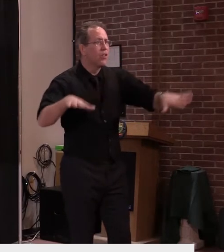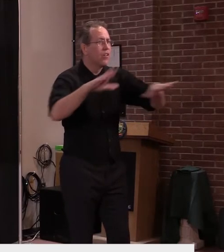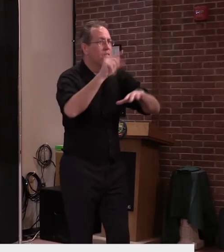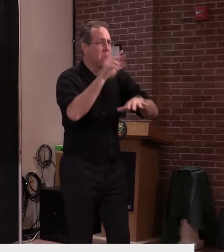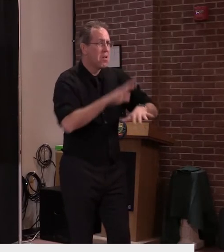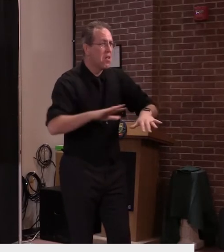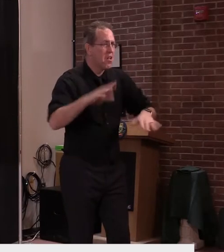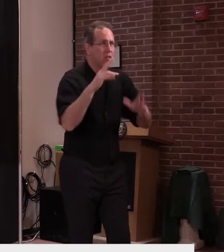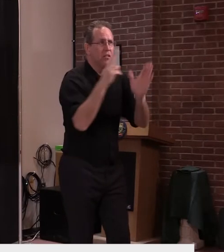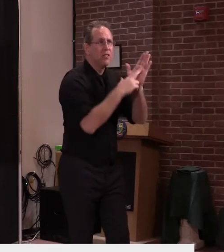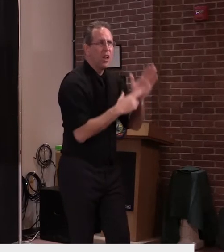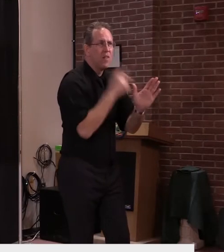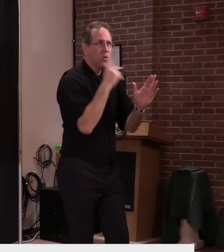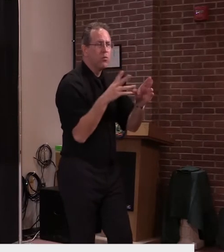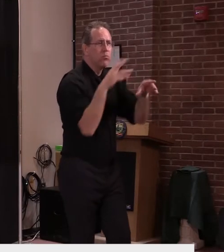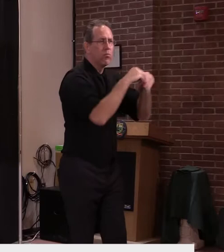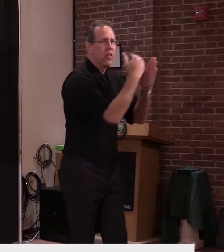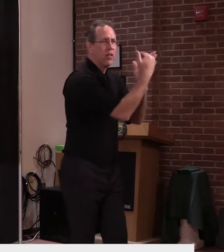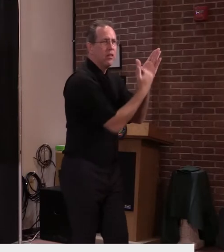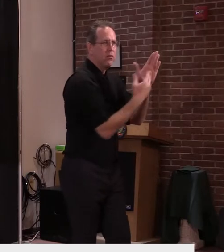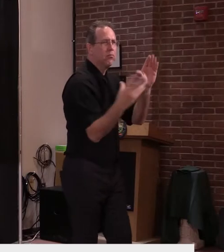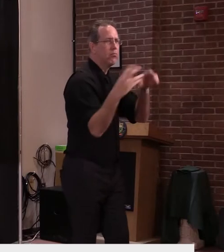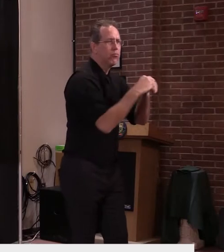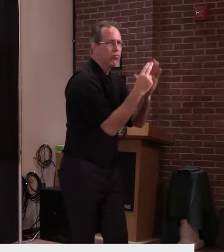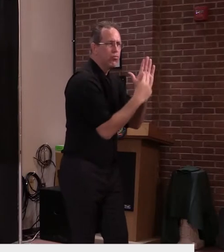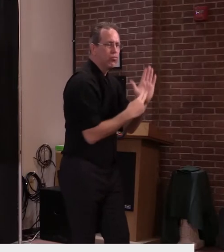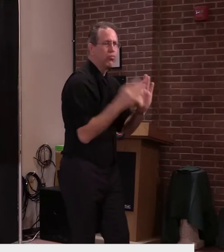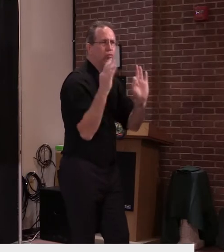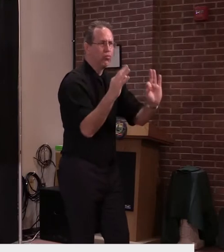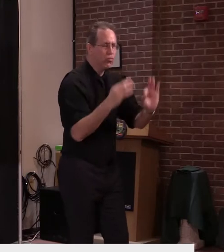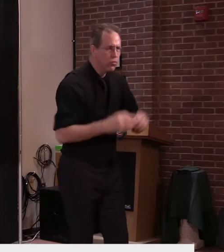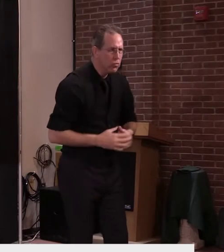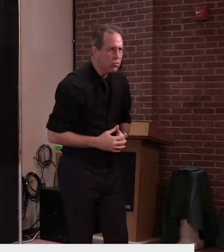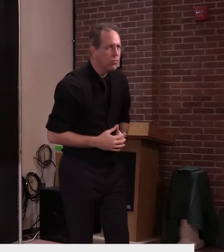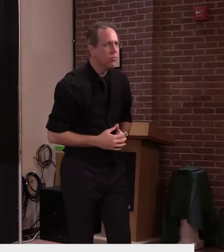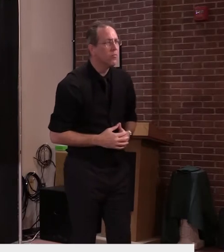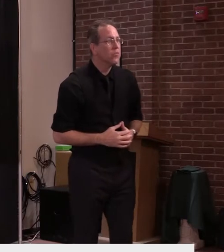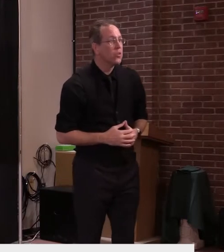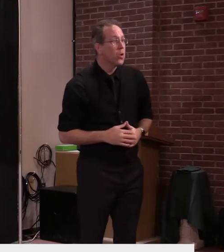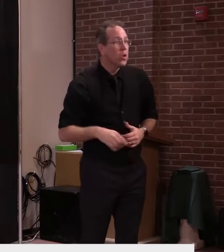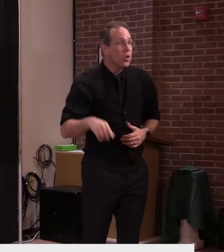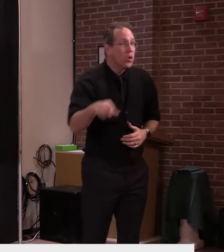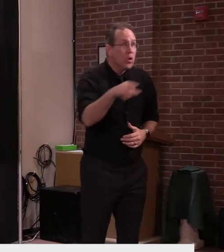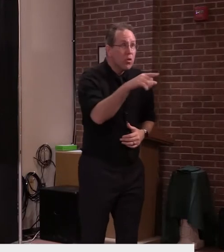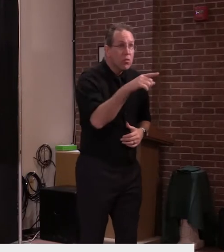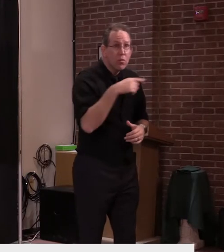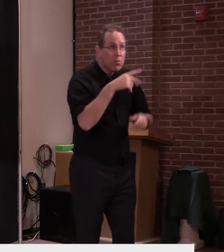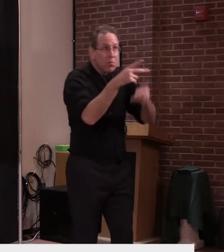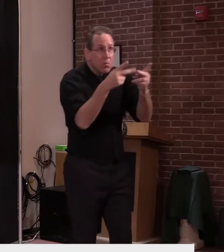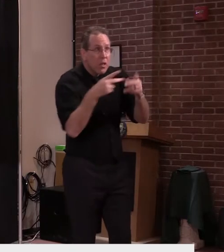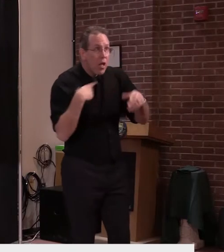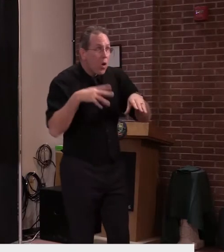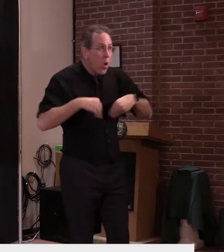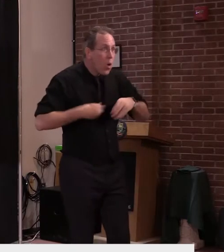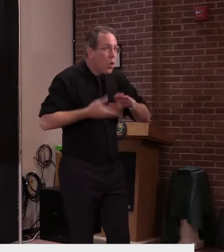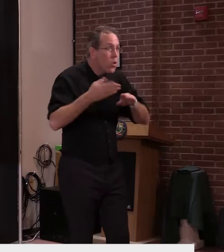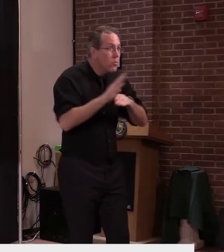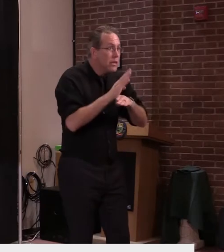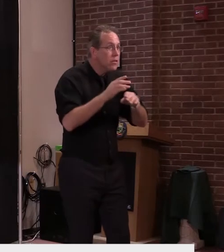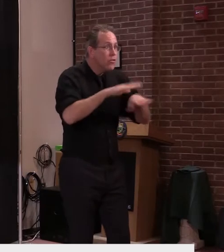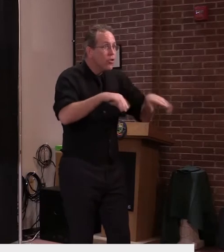participate in Test for Tots, childcare programs can register online through the Department of Children and Families